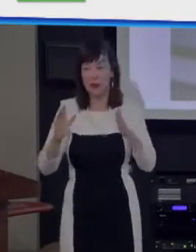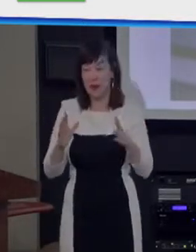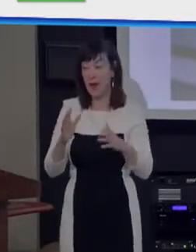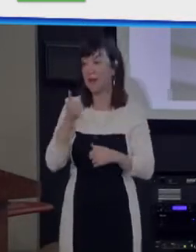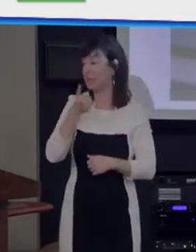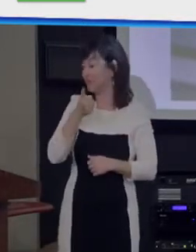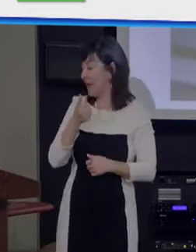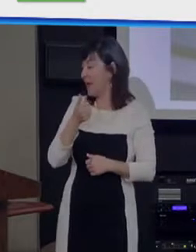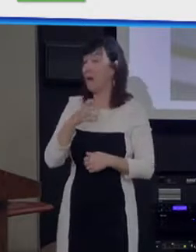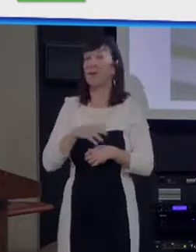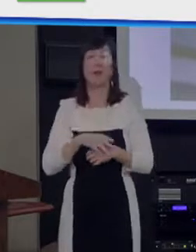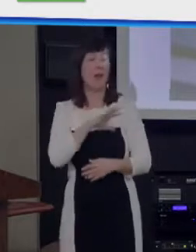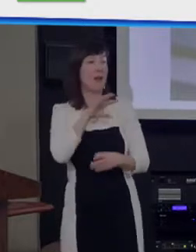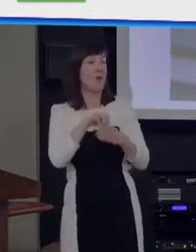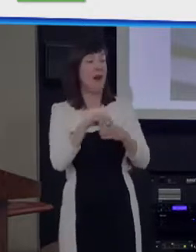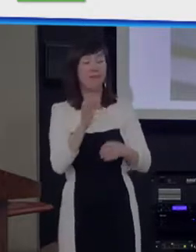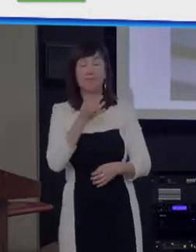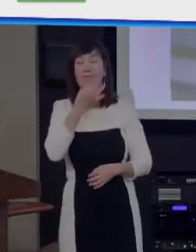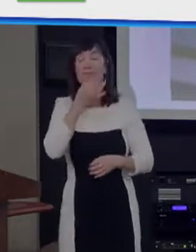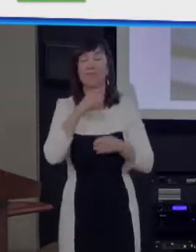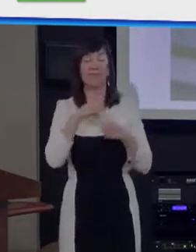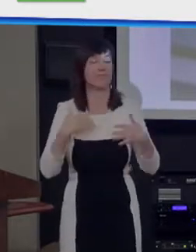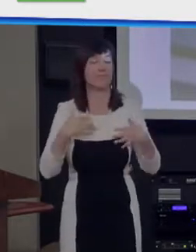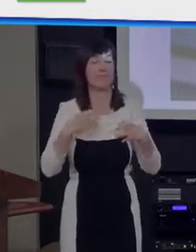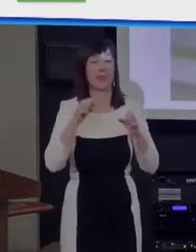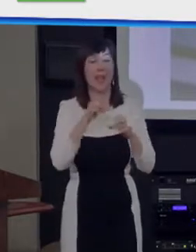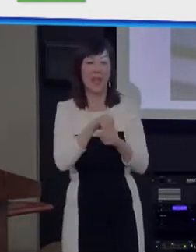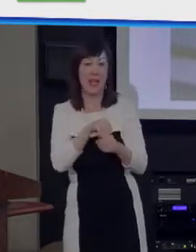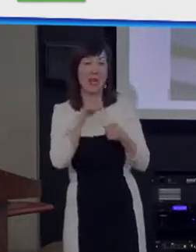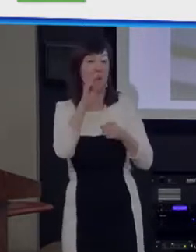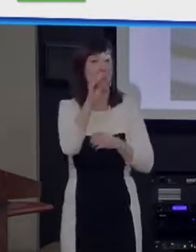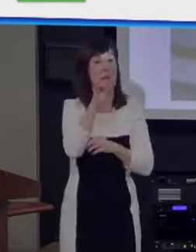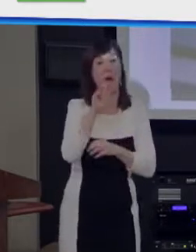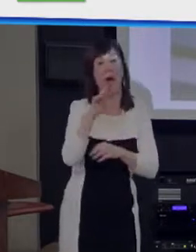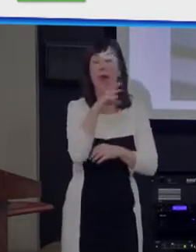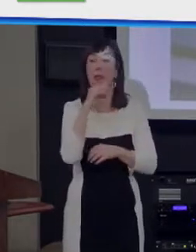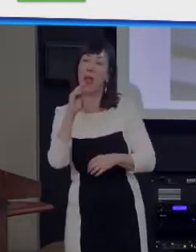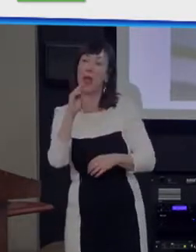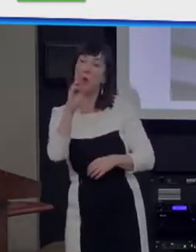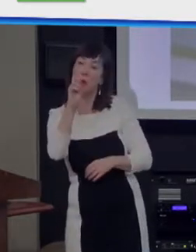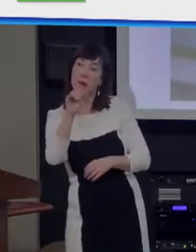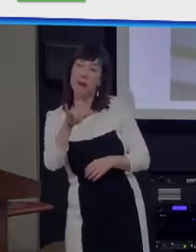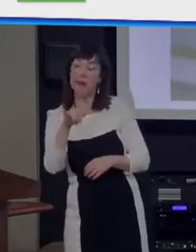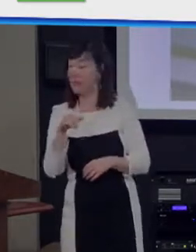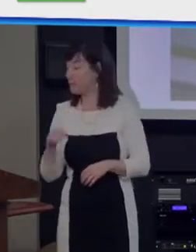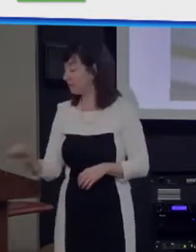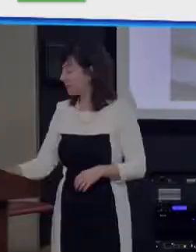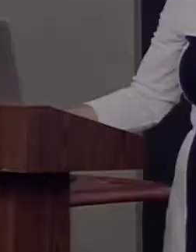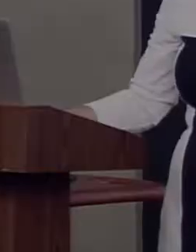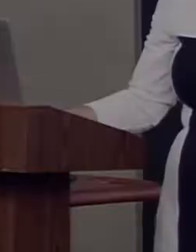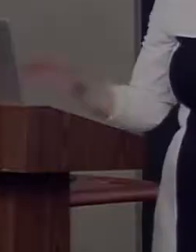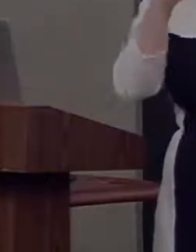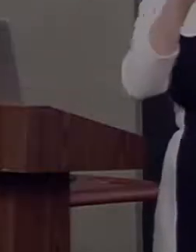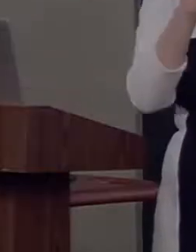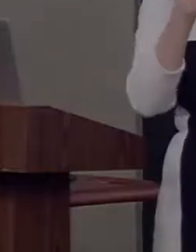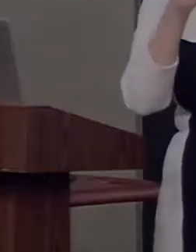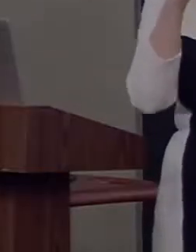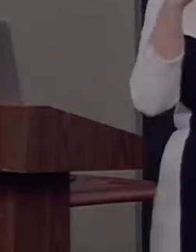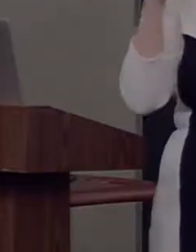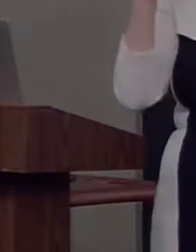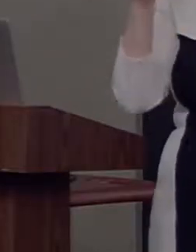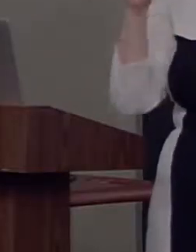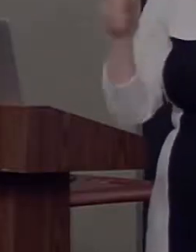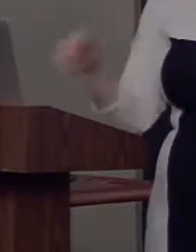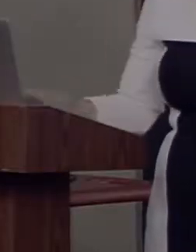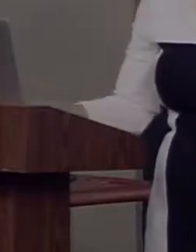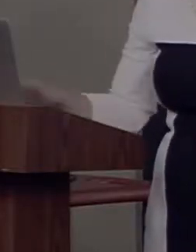year. With a strong background in both cognition and educational neuroscience, he has a